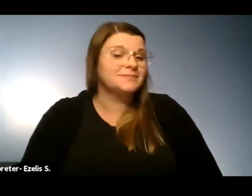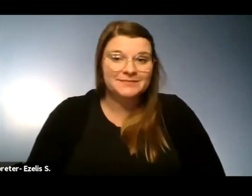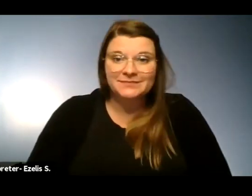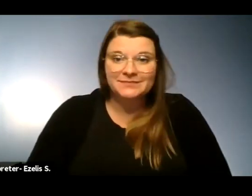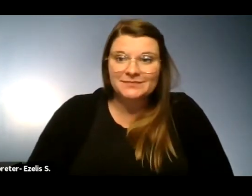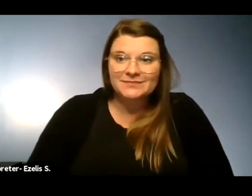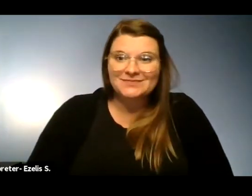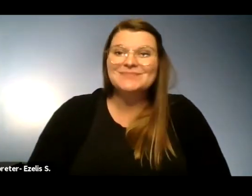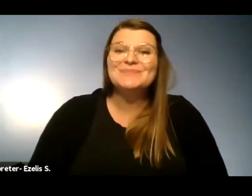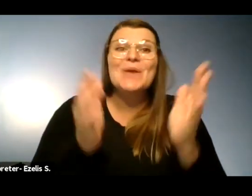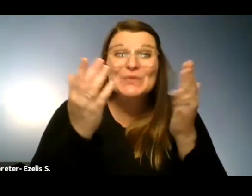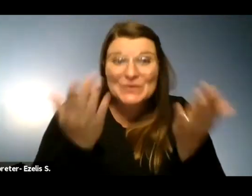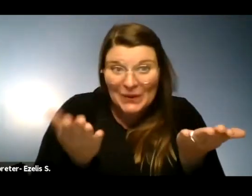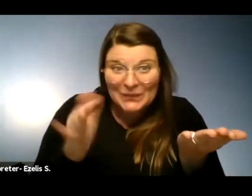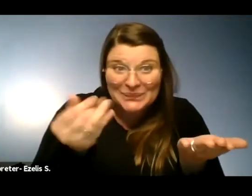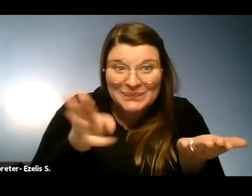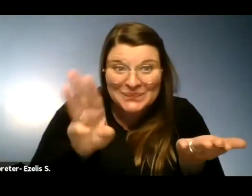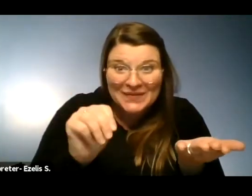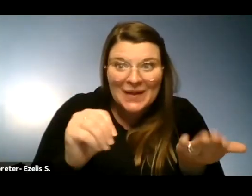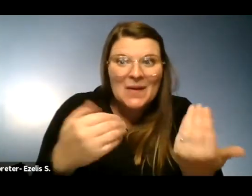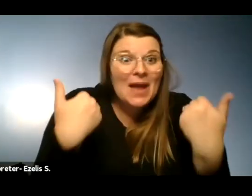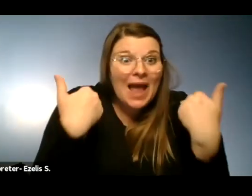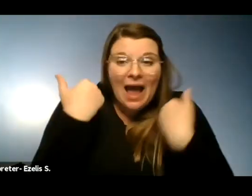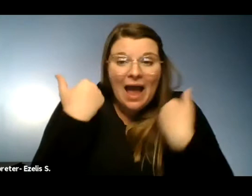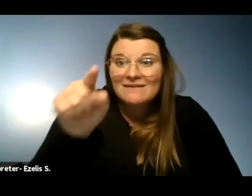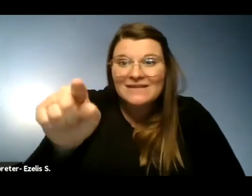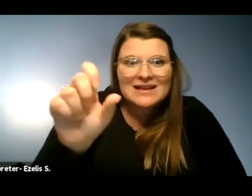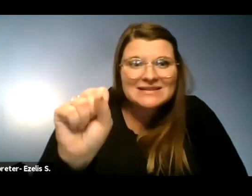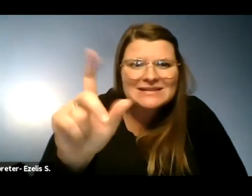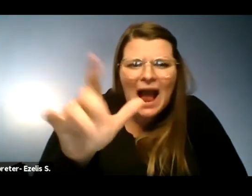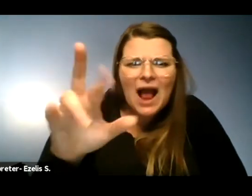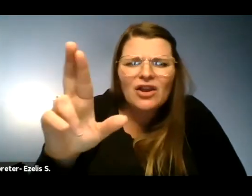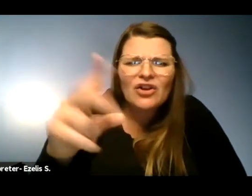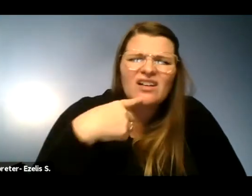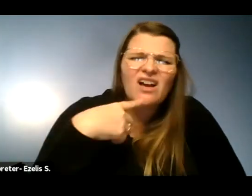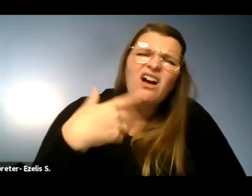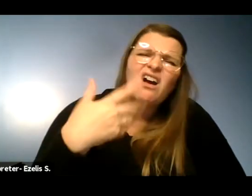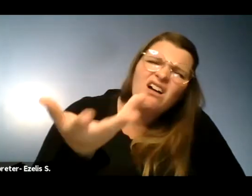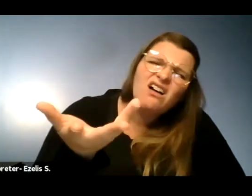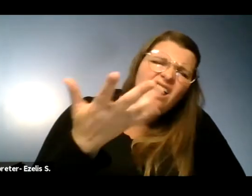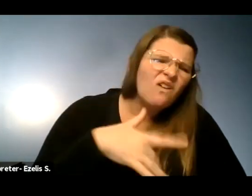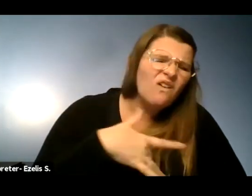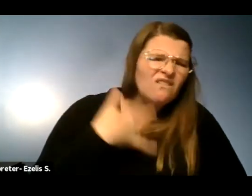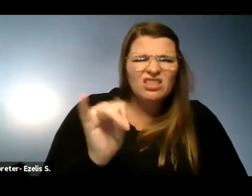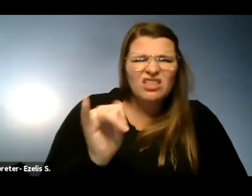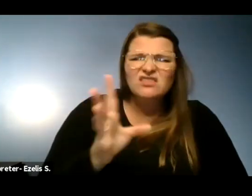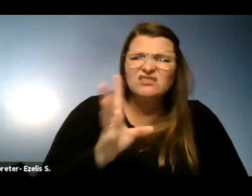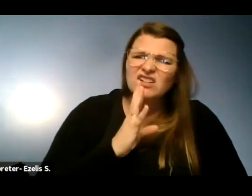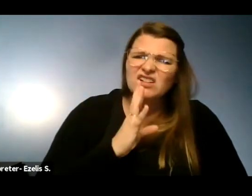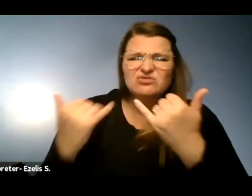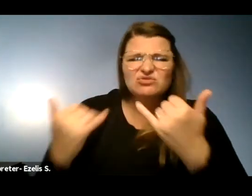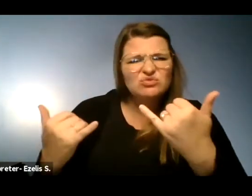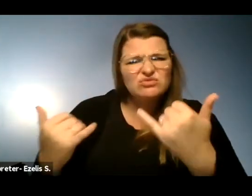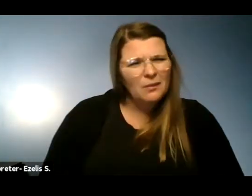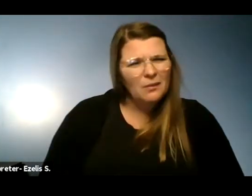So, here we have Skylar saying, "Oh, I don't feel much like talking today."